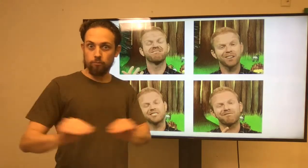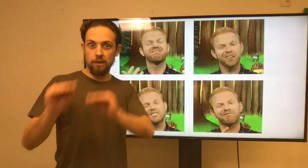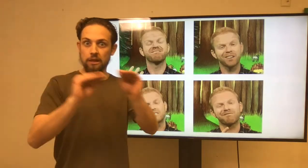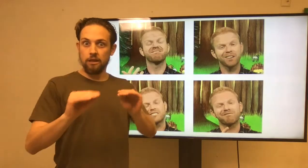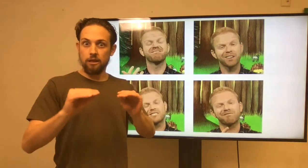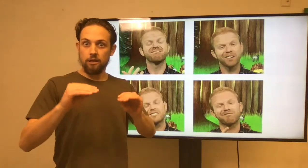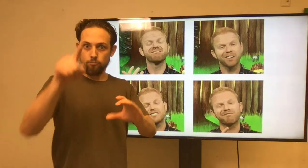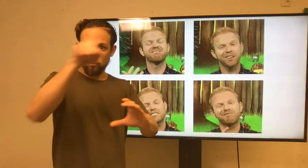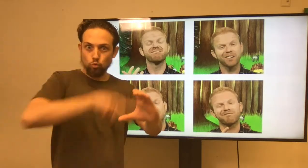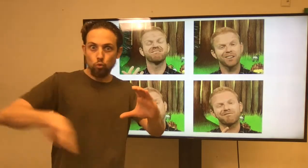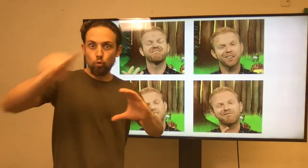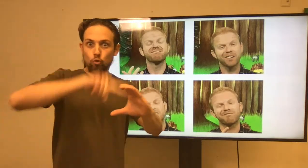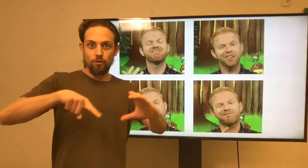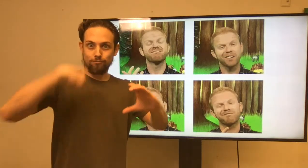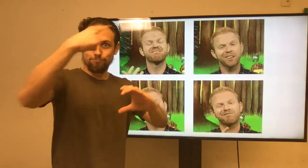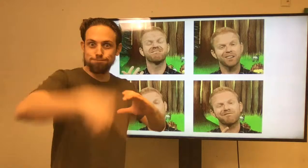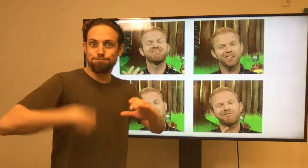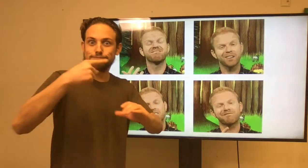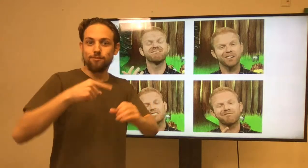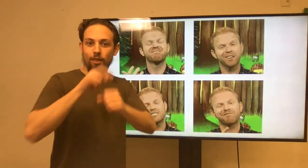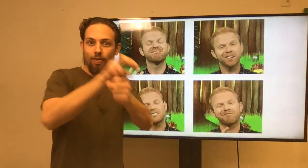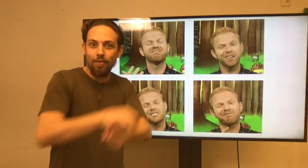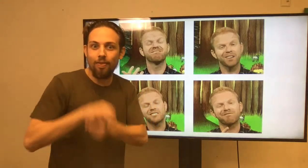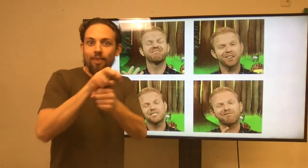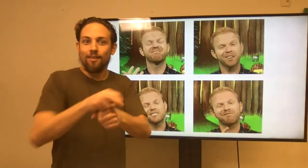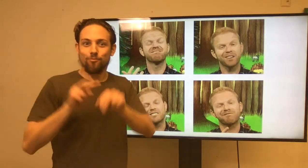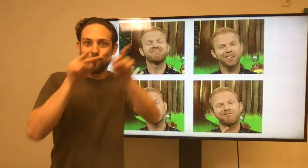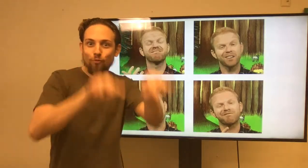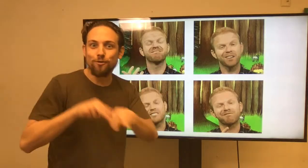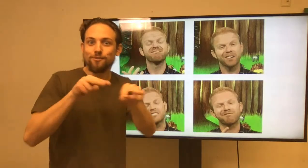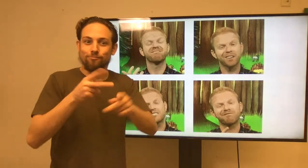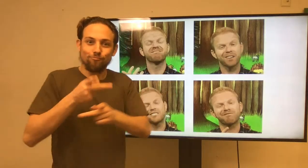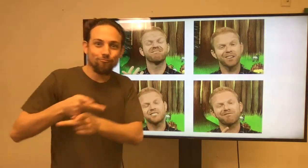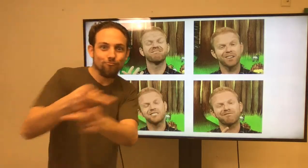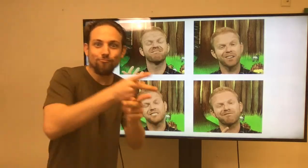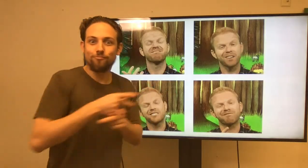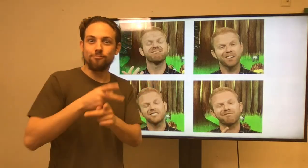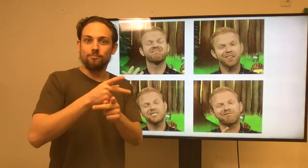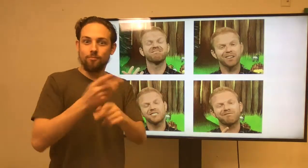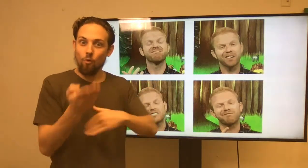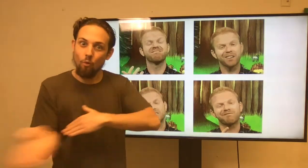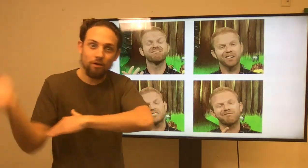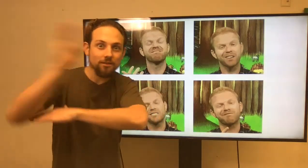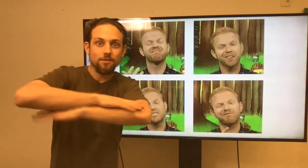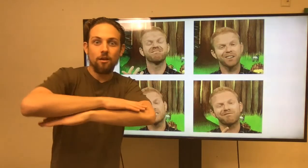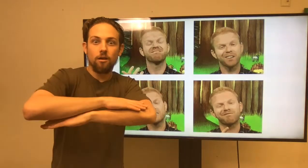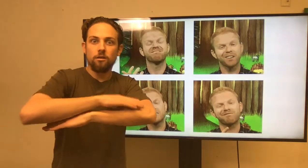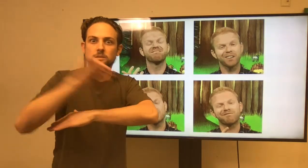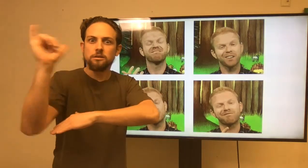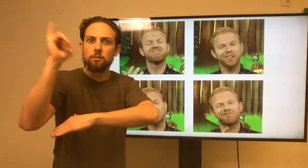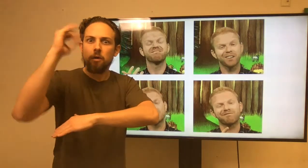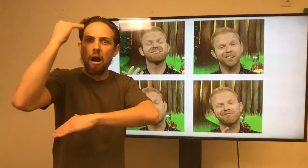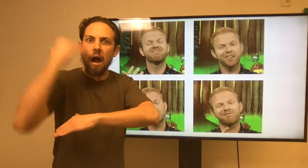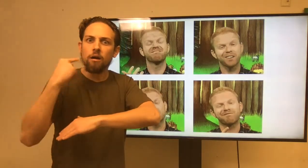ASL shows both with the movement of the hands in a circular pattern, when we see the boy